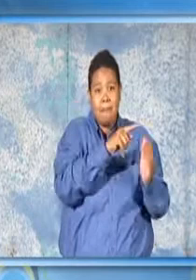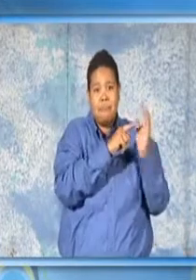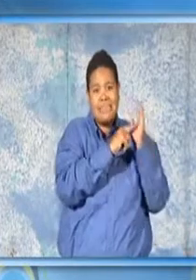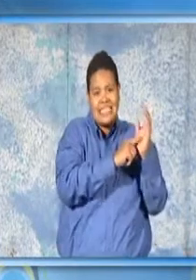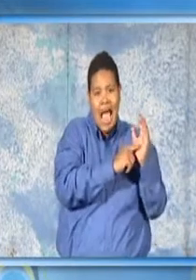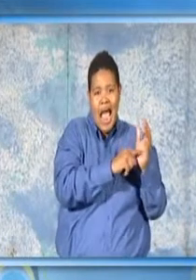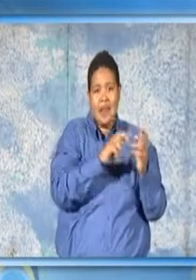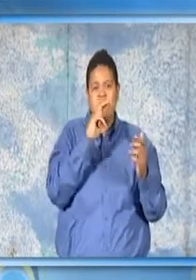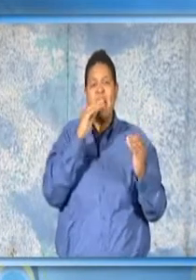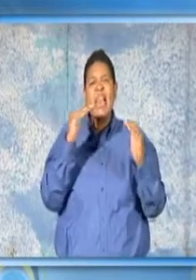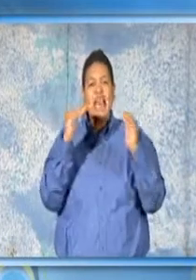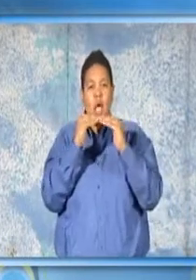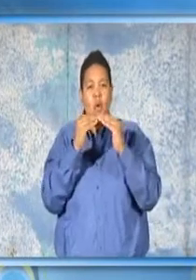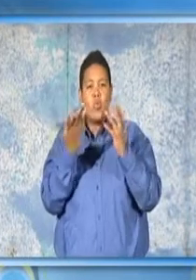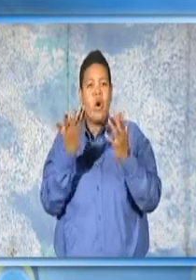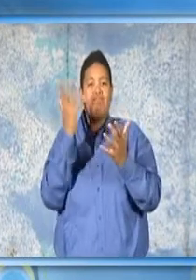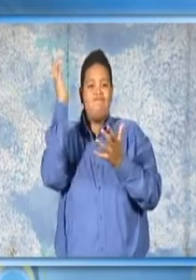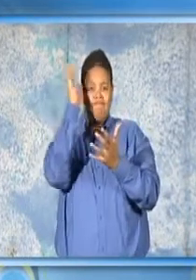equations are subtracted.